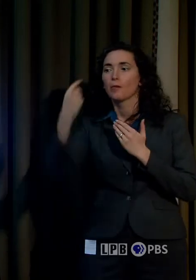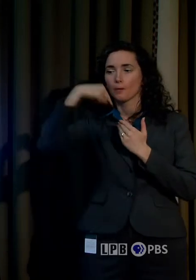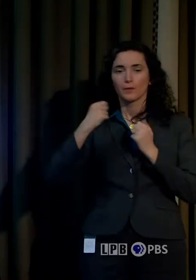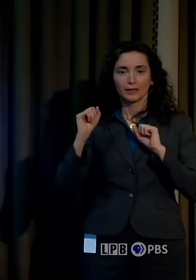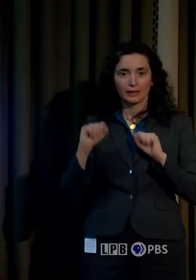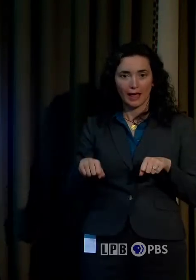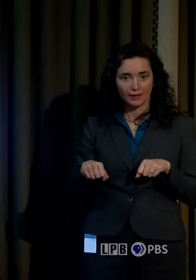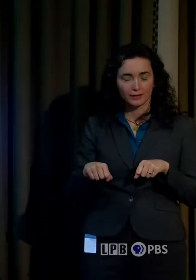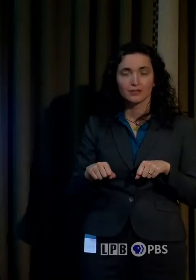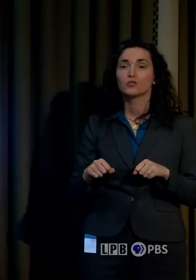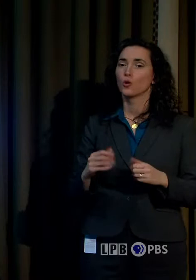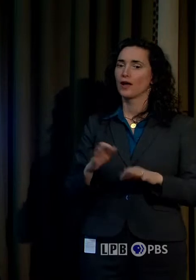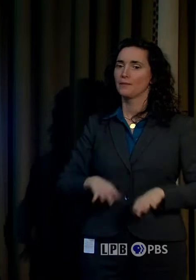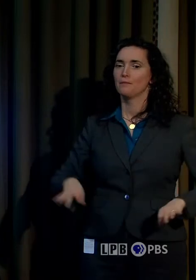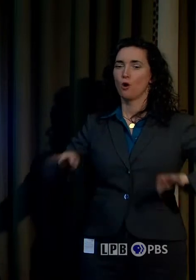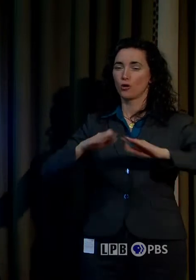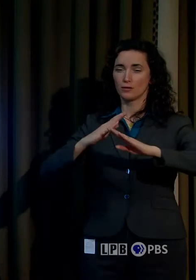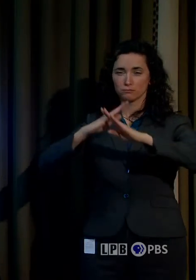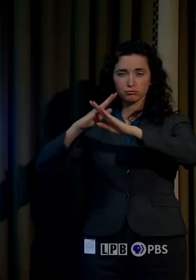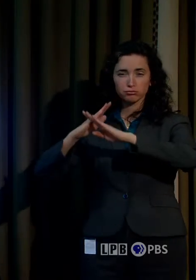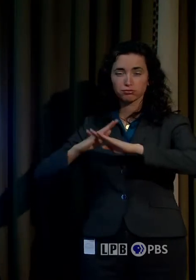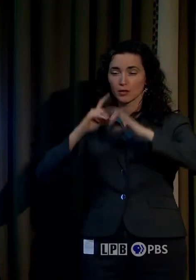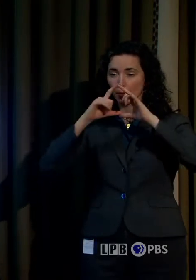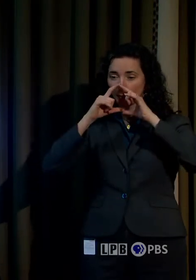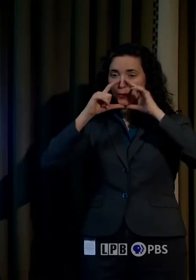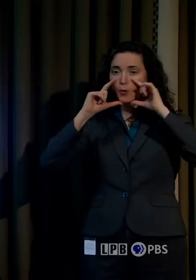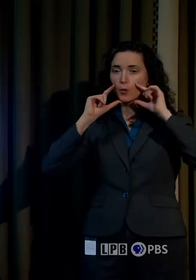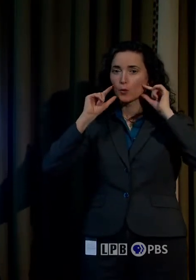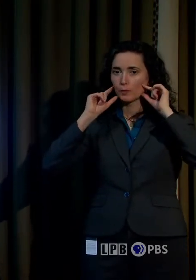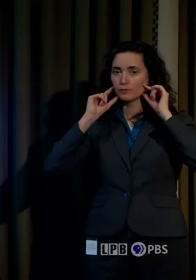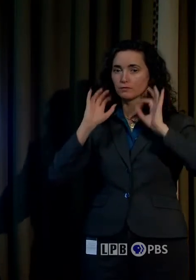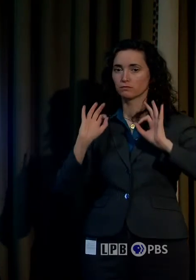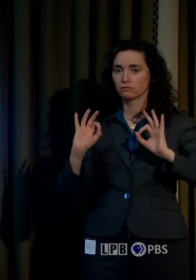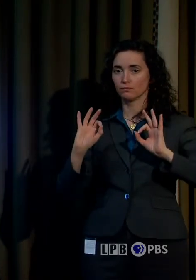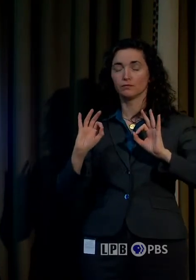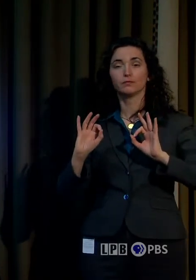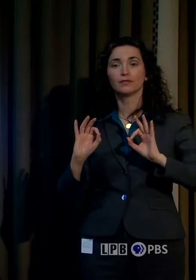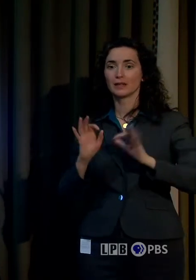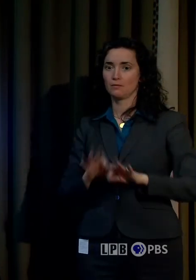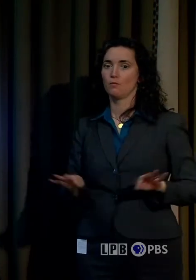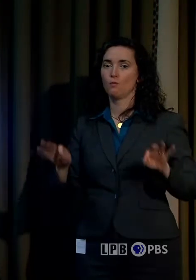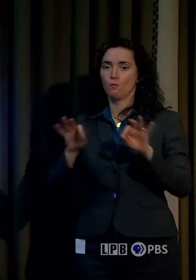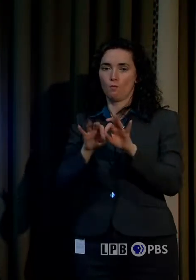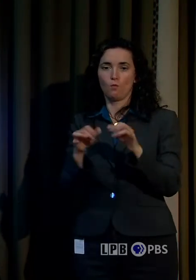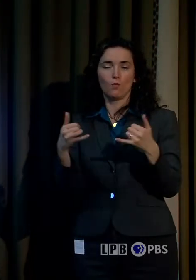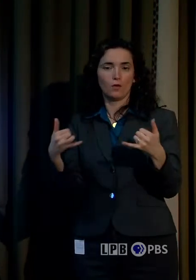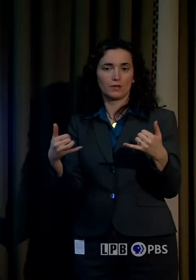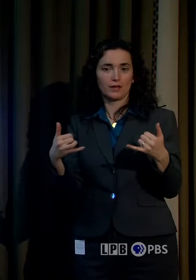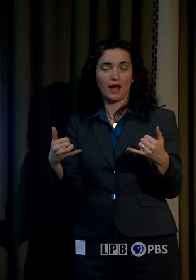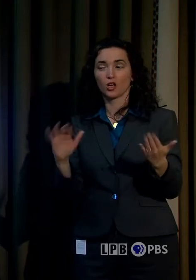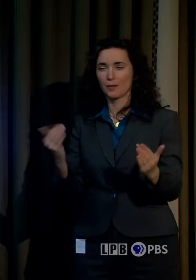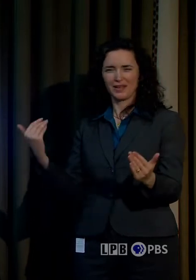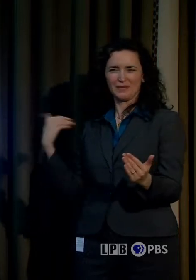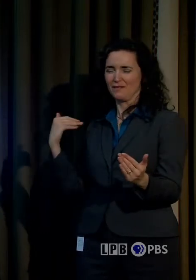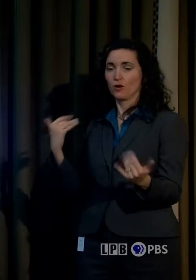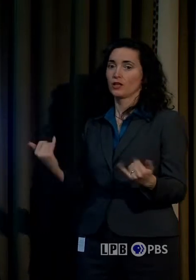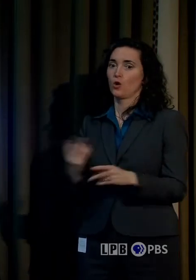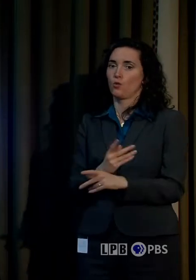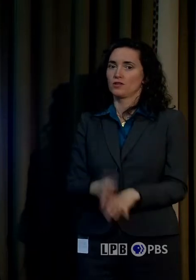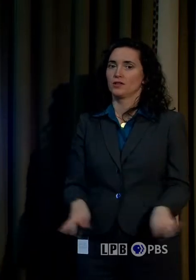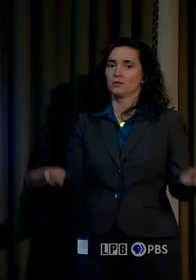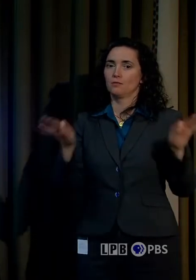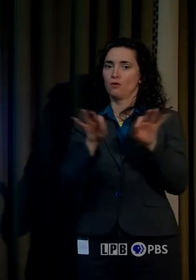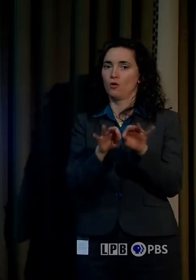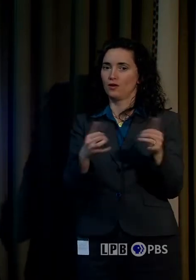this guidance is all the more valuable and pertinent now than it has been at prior points in the